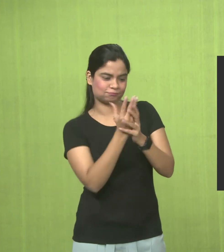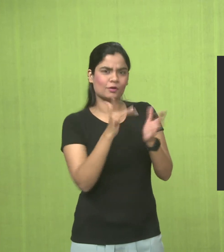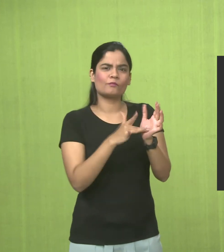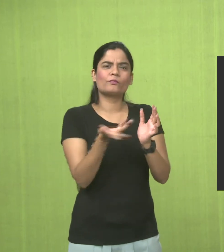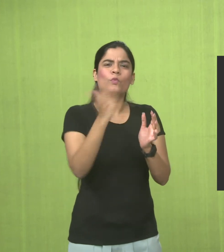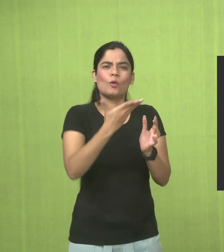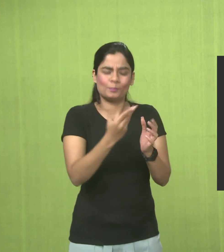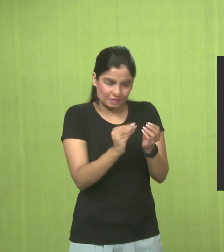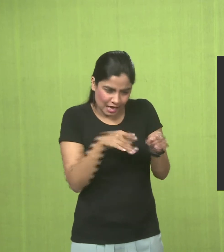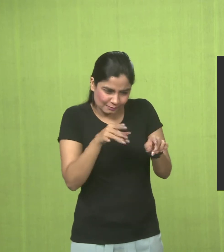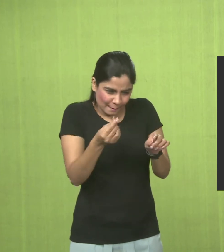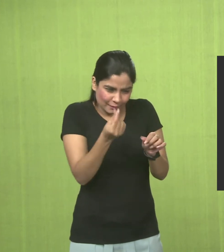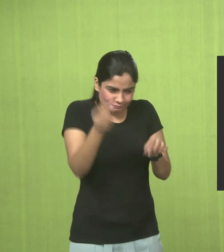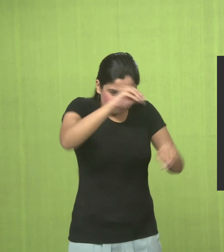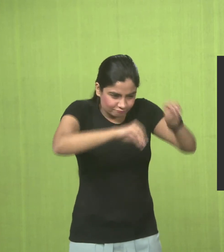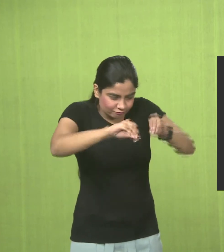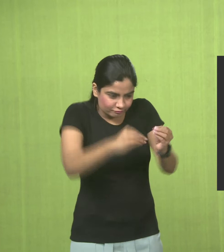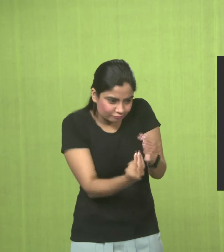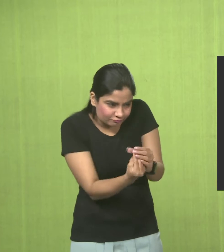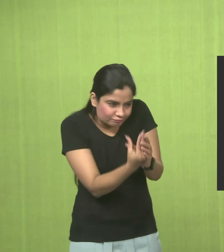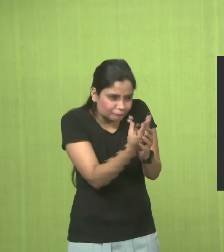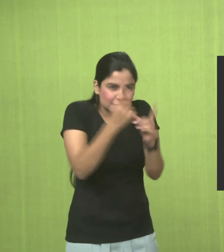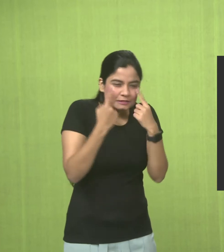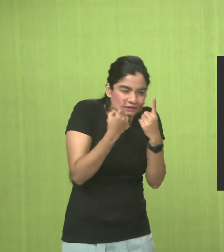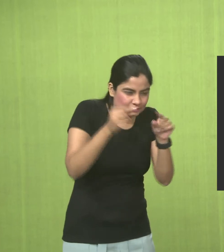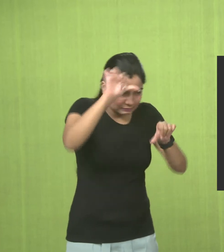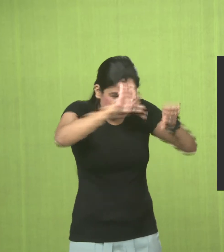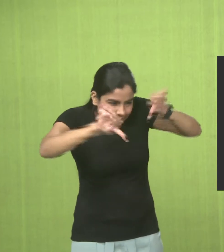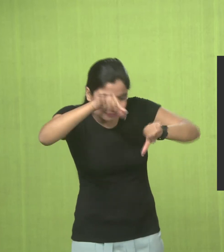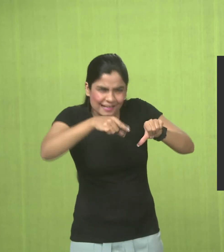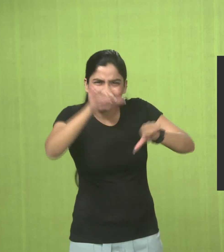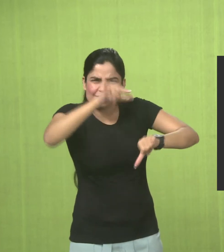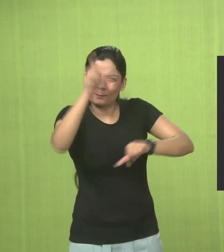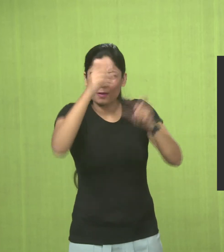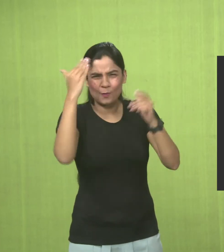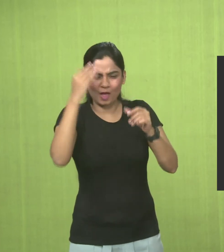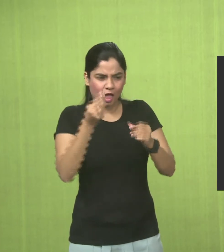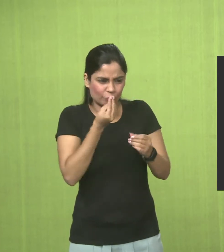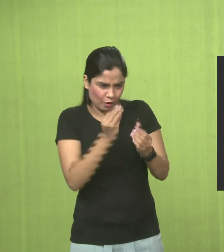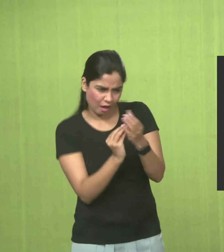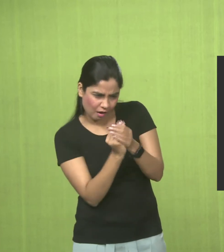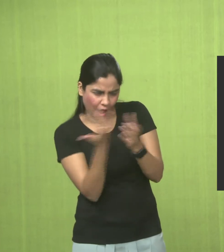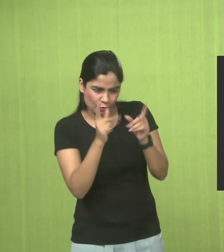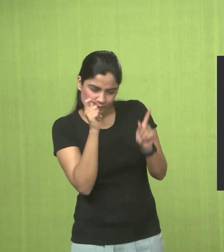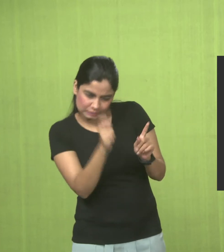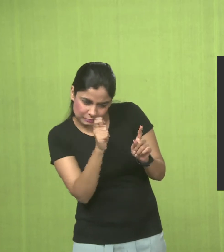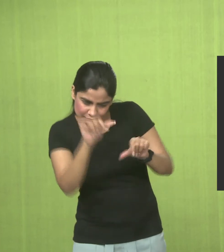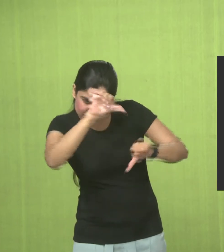example, the growth and the making of food products are all scientific. How a